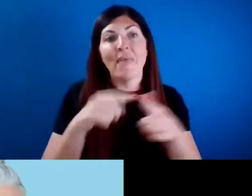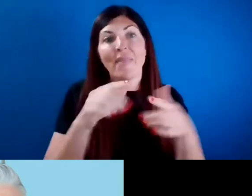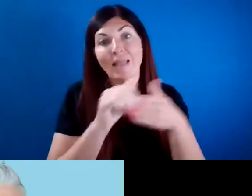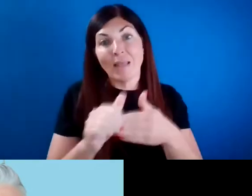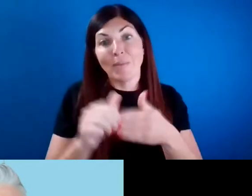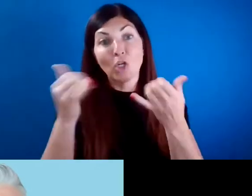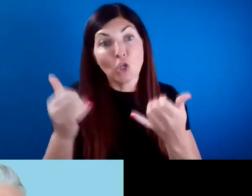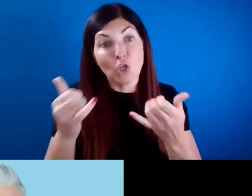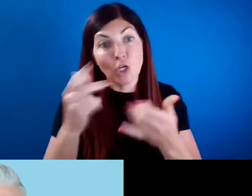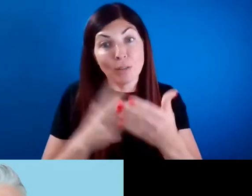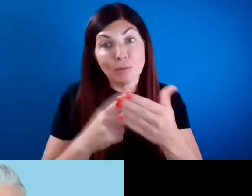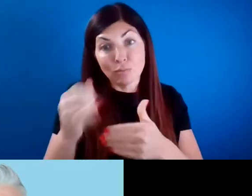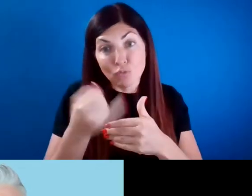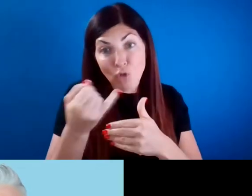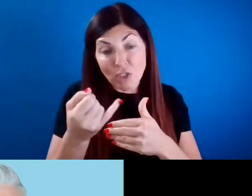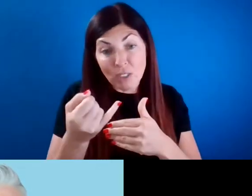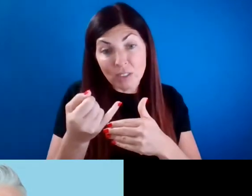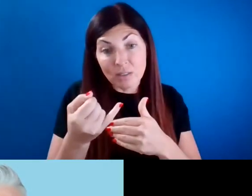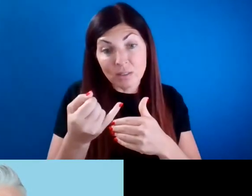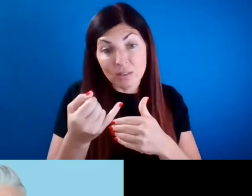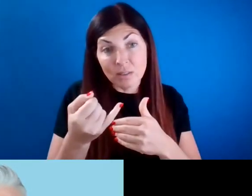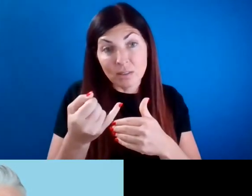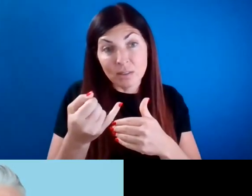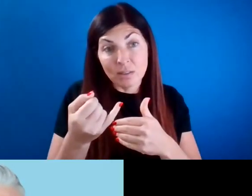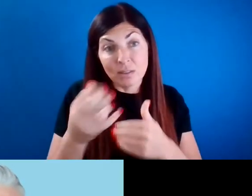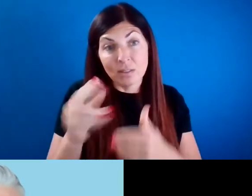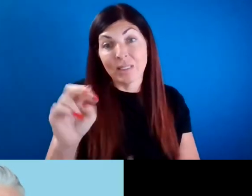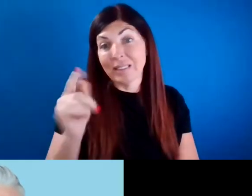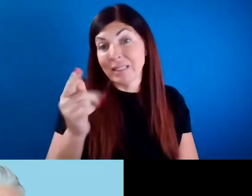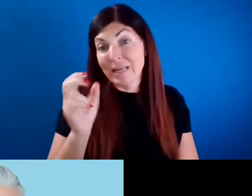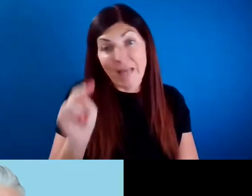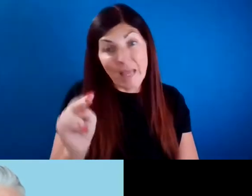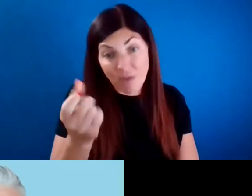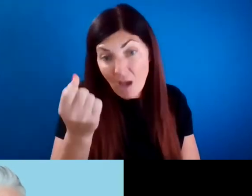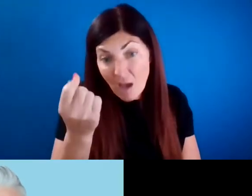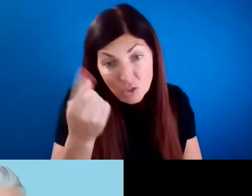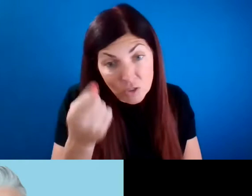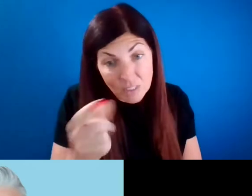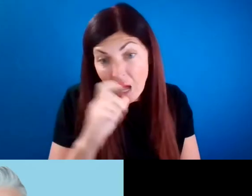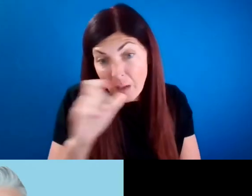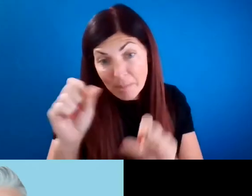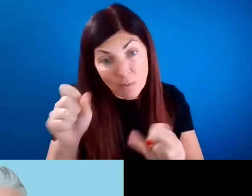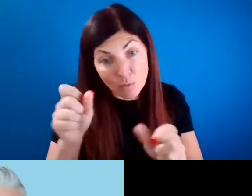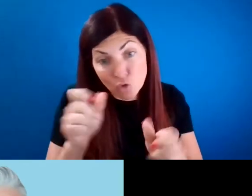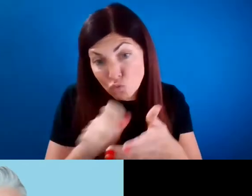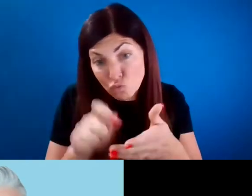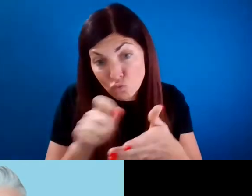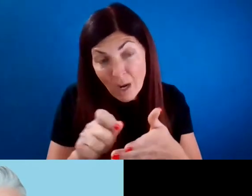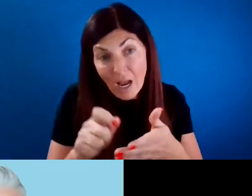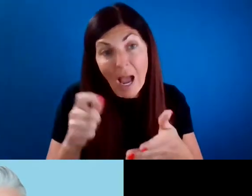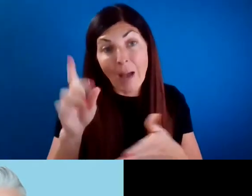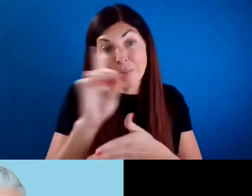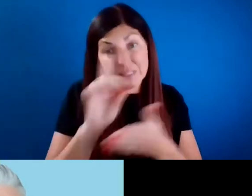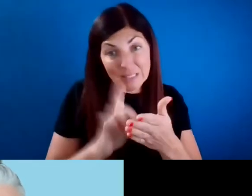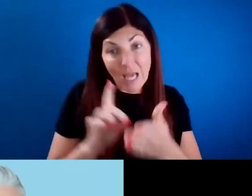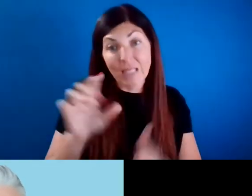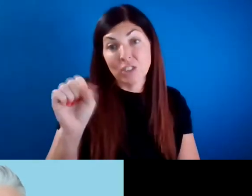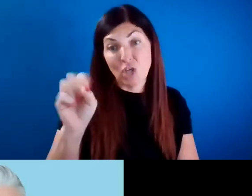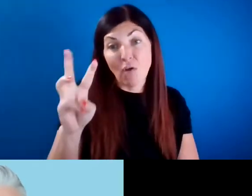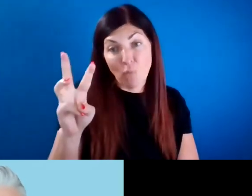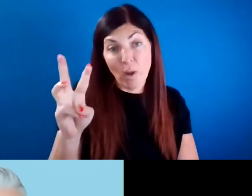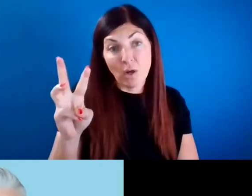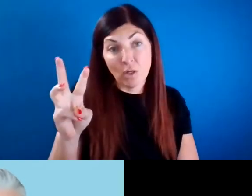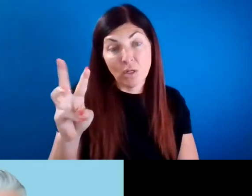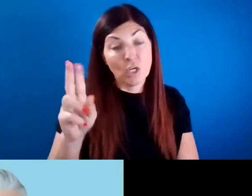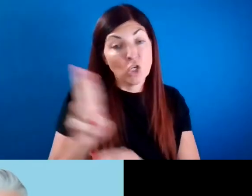where, Nathan, I feel the struggle of not being able to write for yourself so deeply that I'm actually designing a software for it, of using